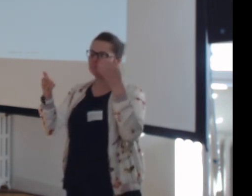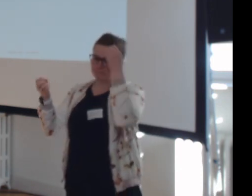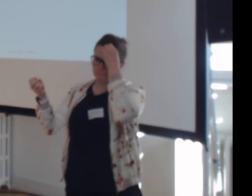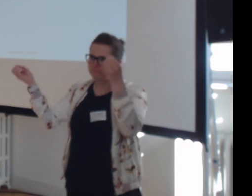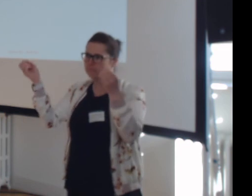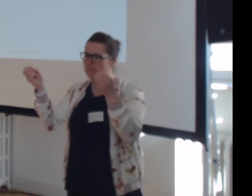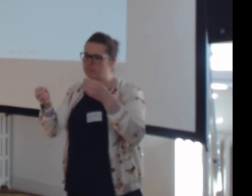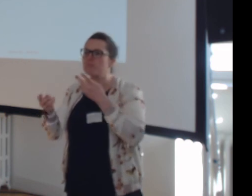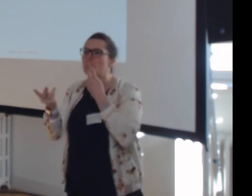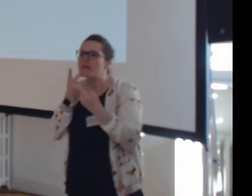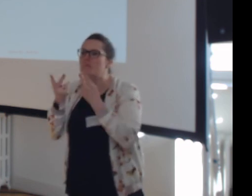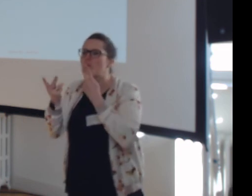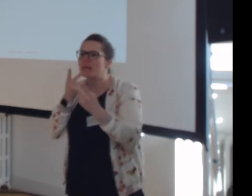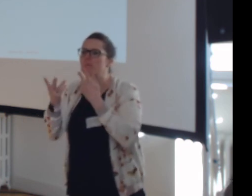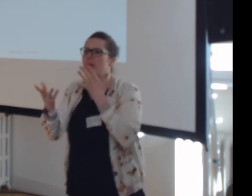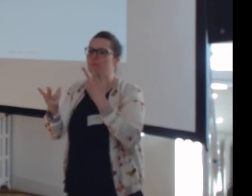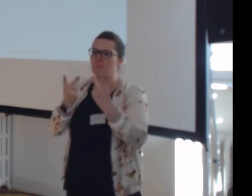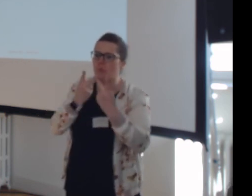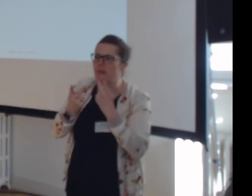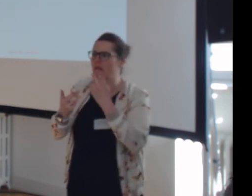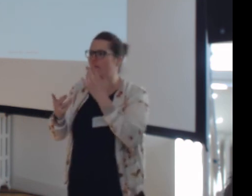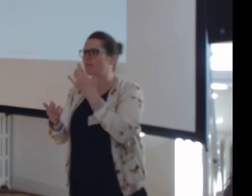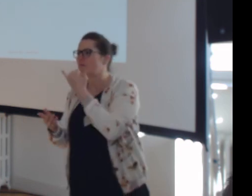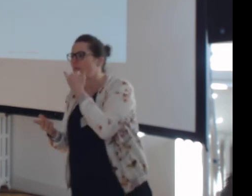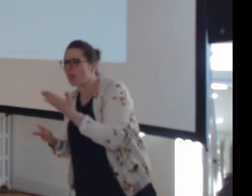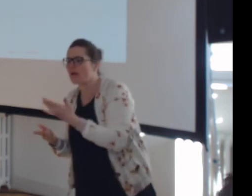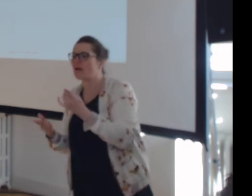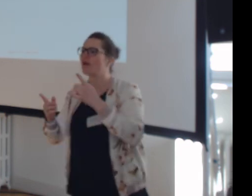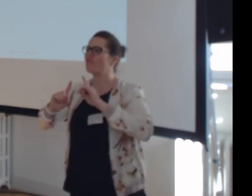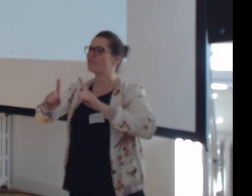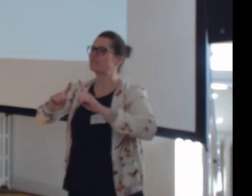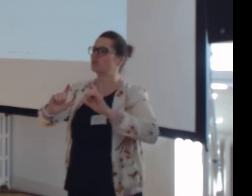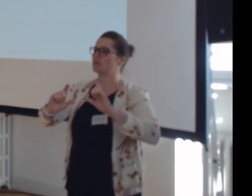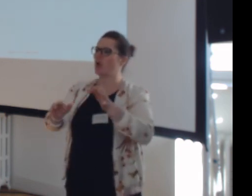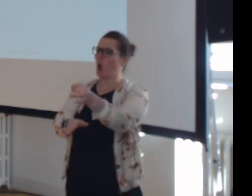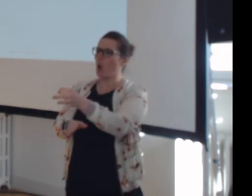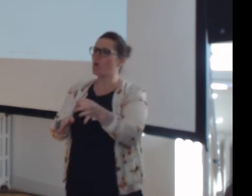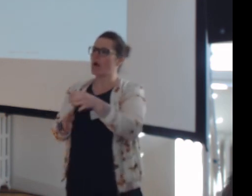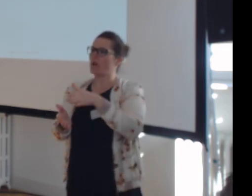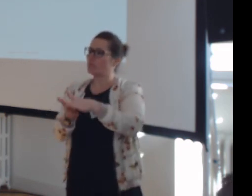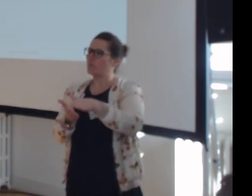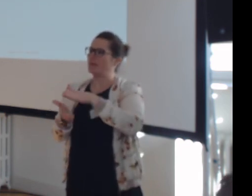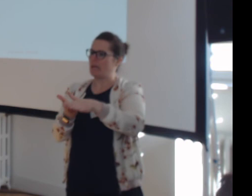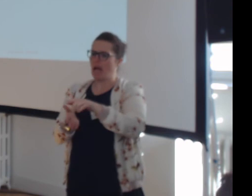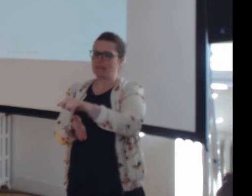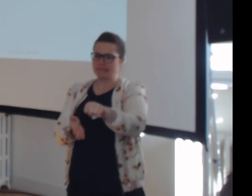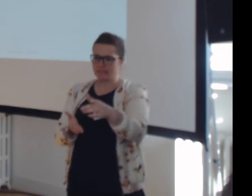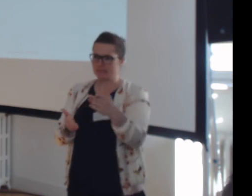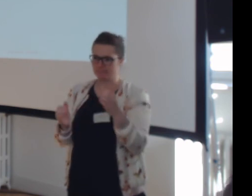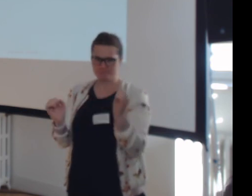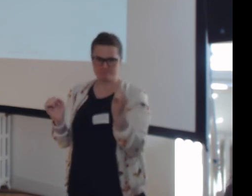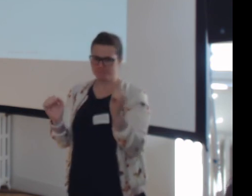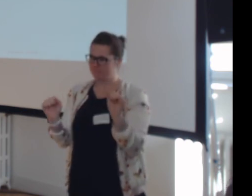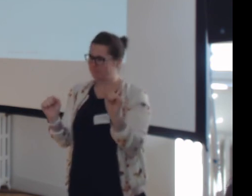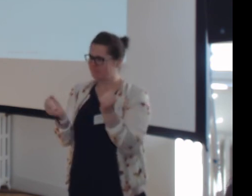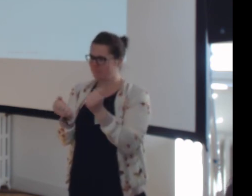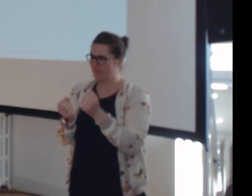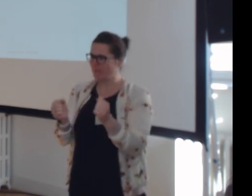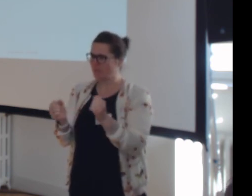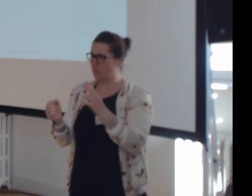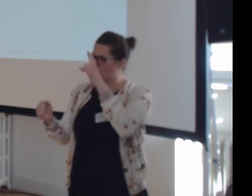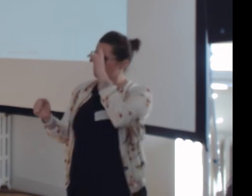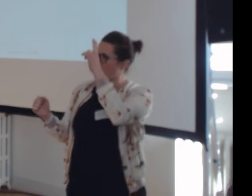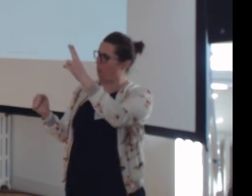trial and error, and we noticed that a lot of these local publications you could not find in the